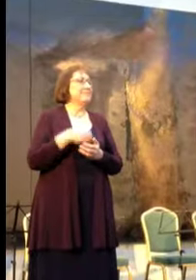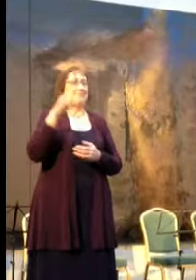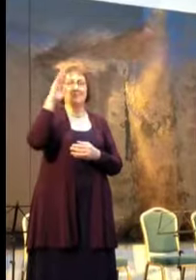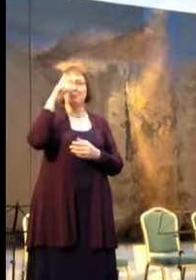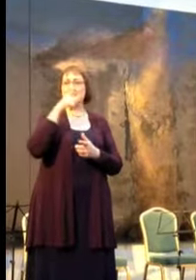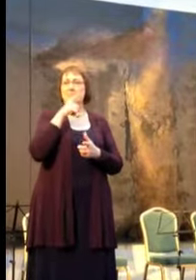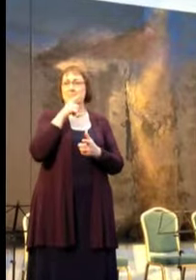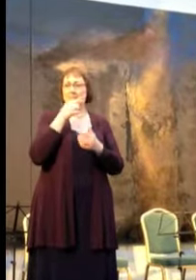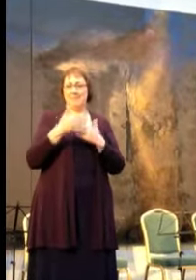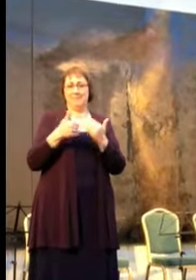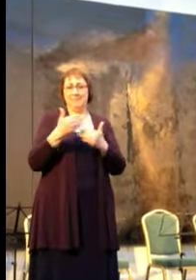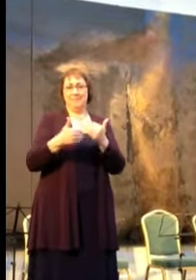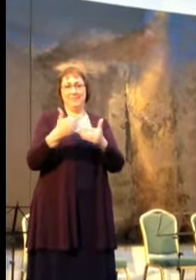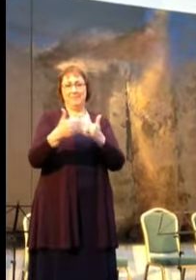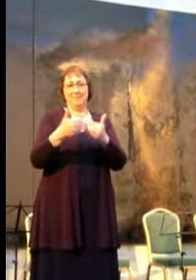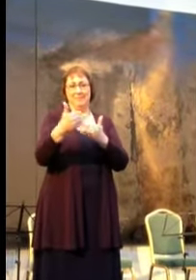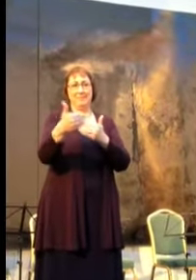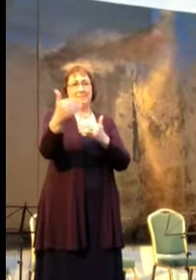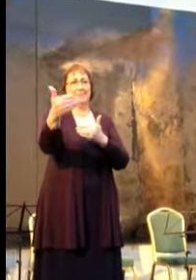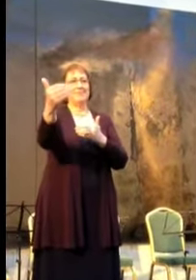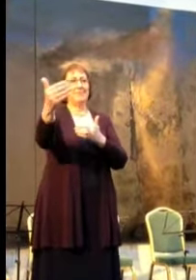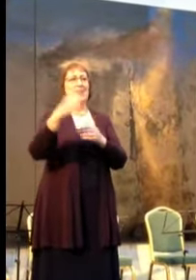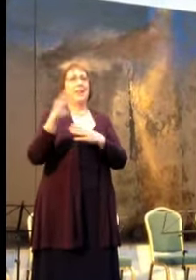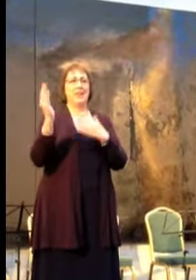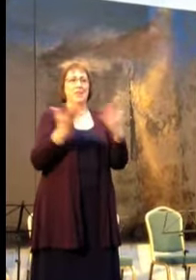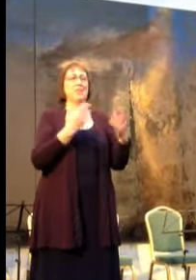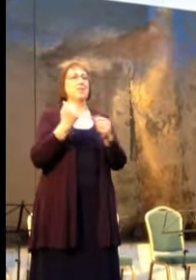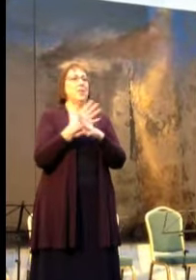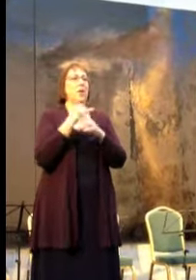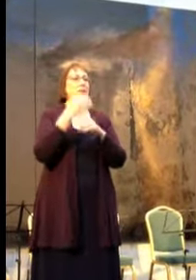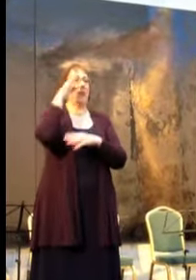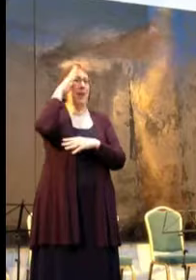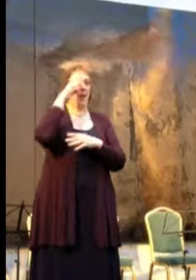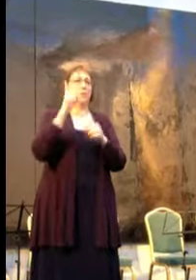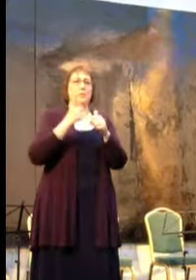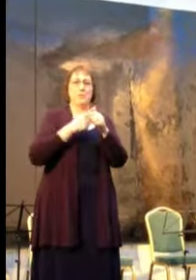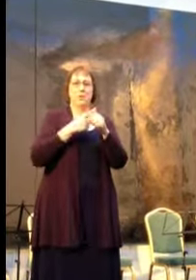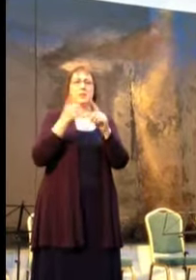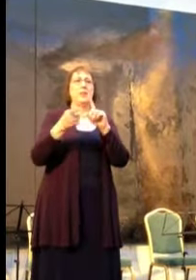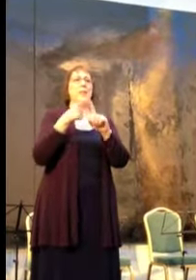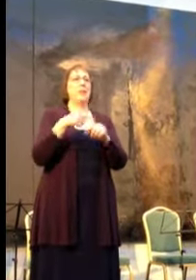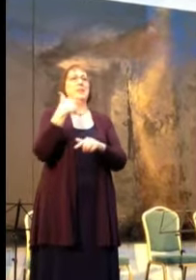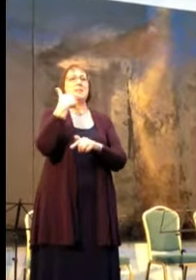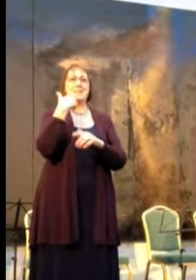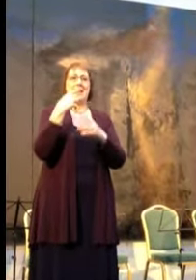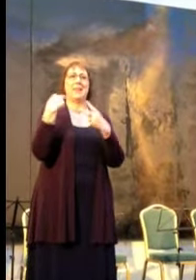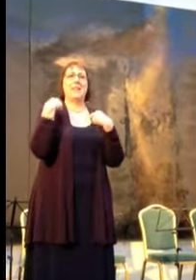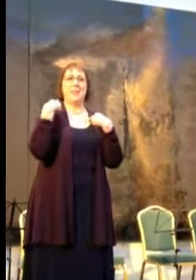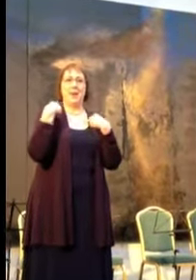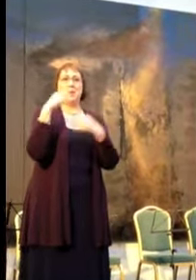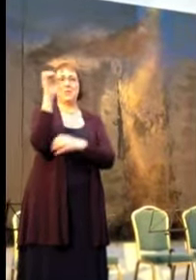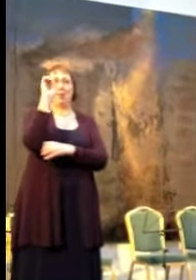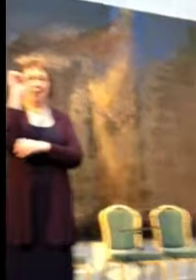shahin kid or quite a toss is savines me in kilure in Aras and outro Aras